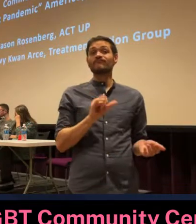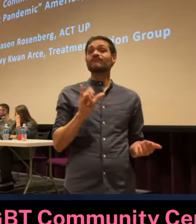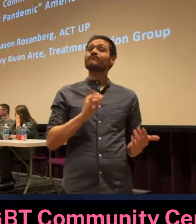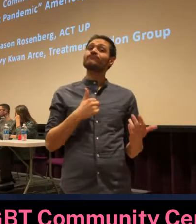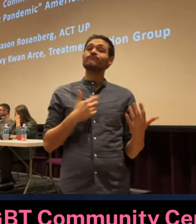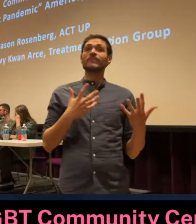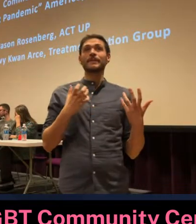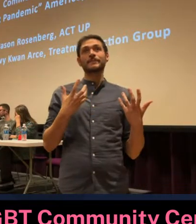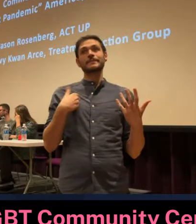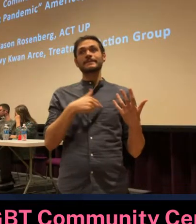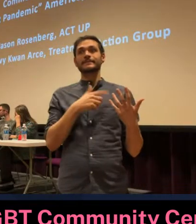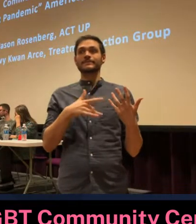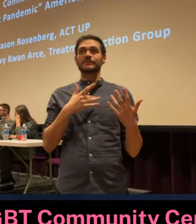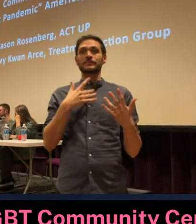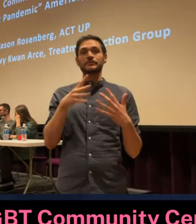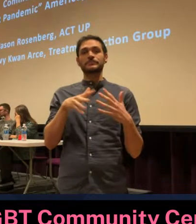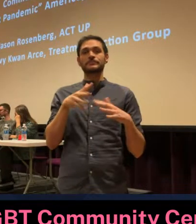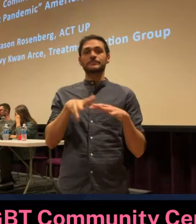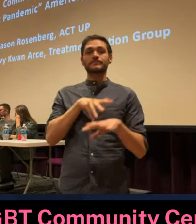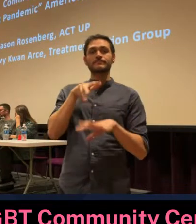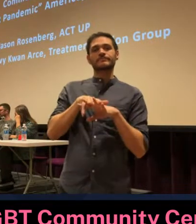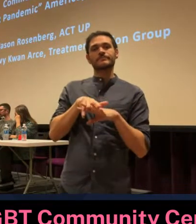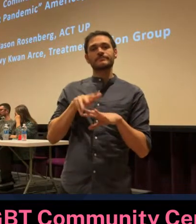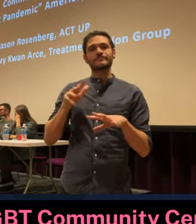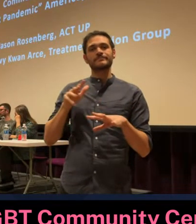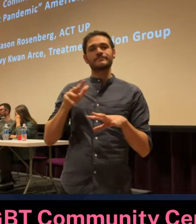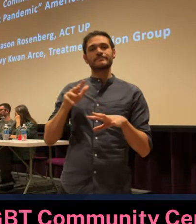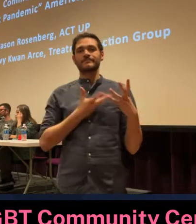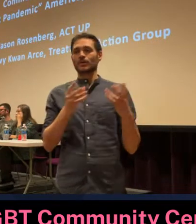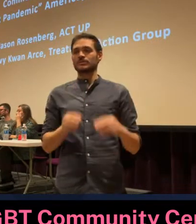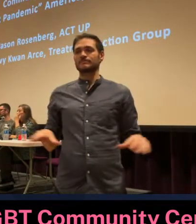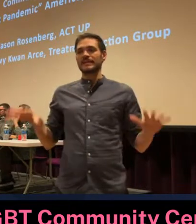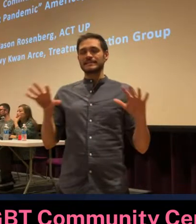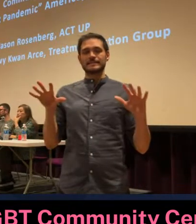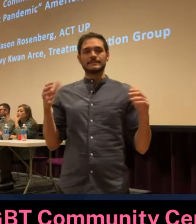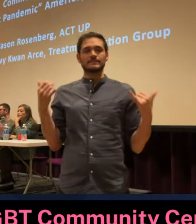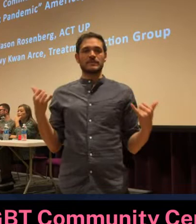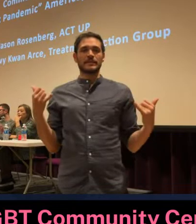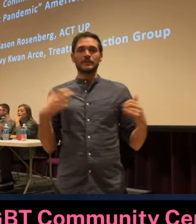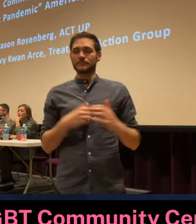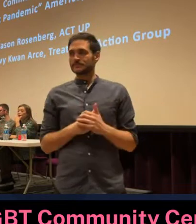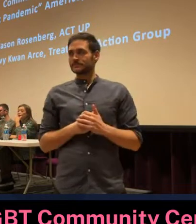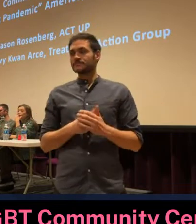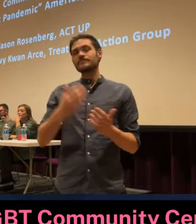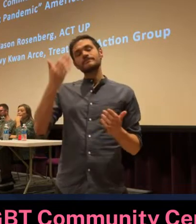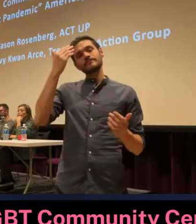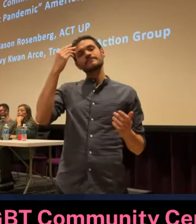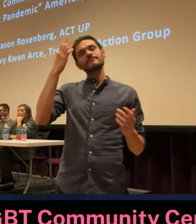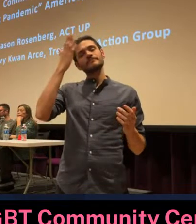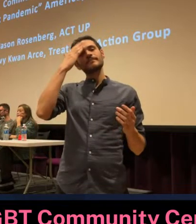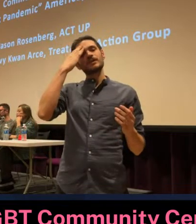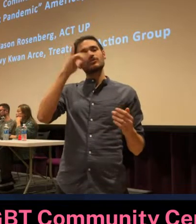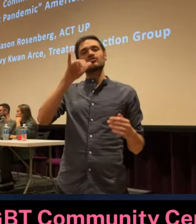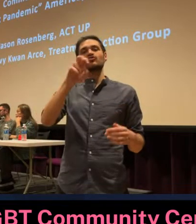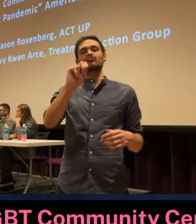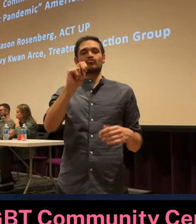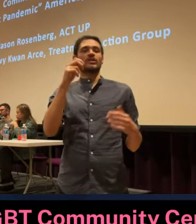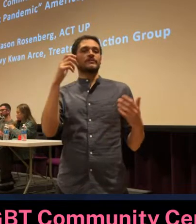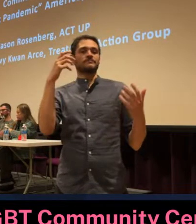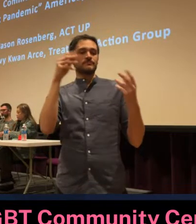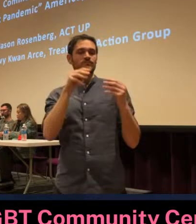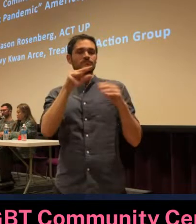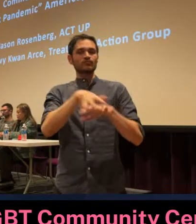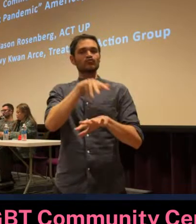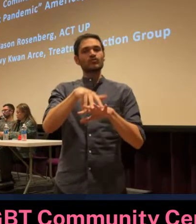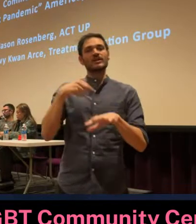want to ground us in our space. I know Janice, grounded us in Lenape land. I want to also ground